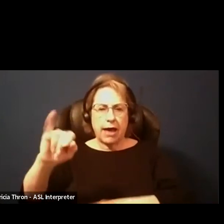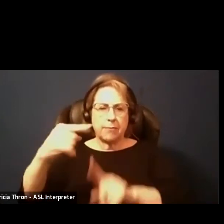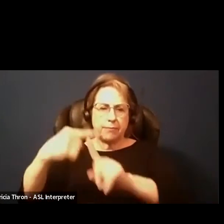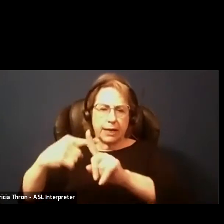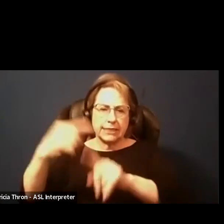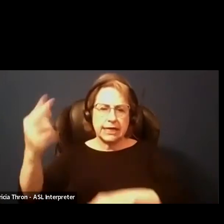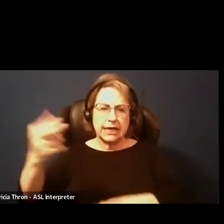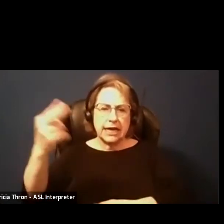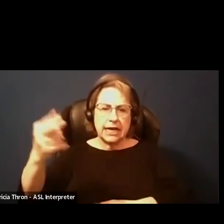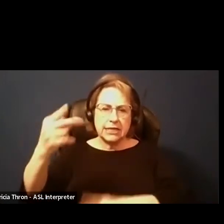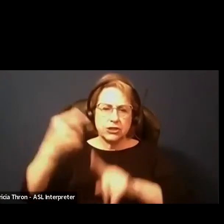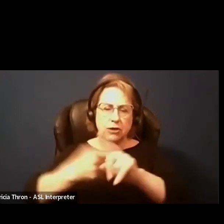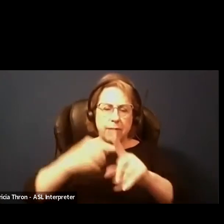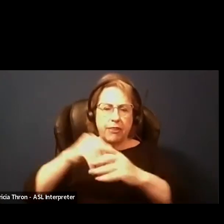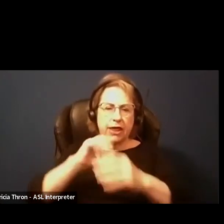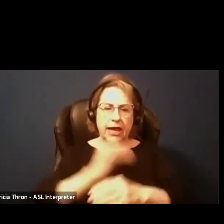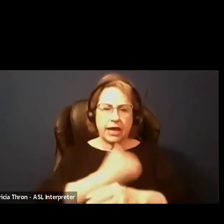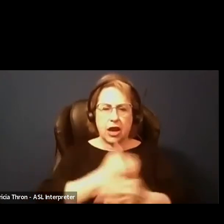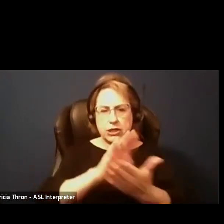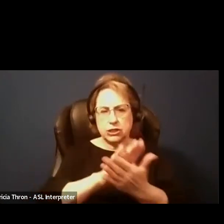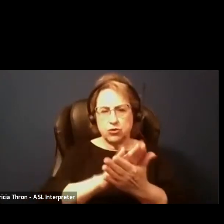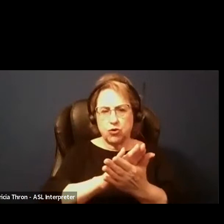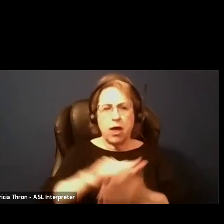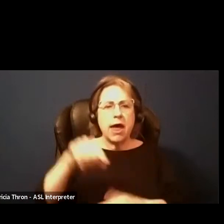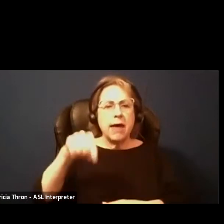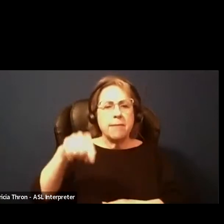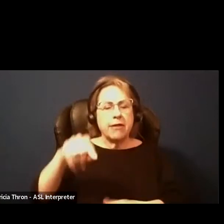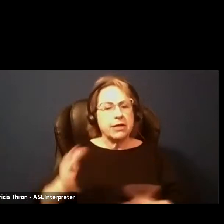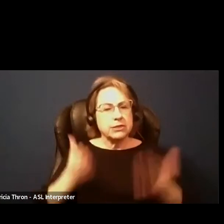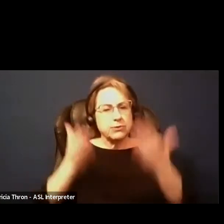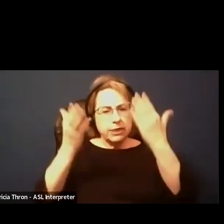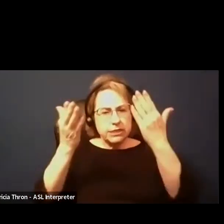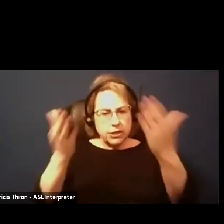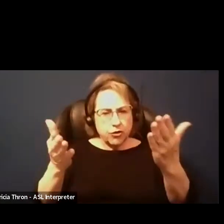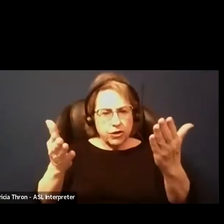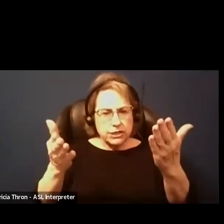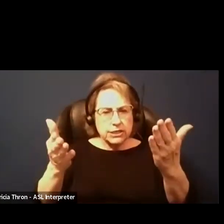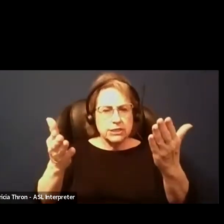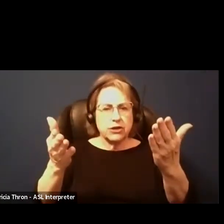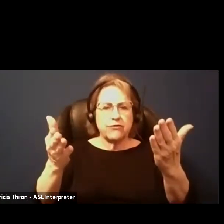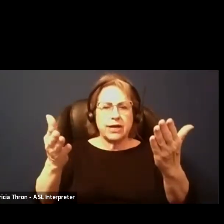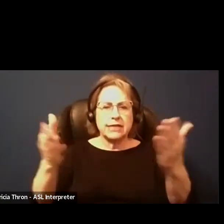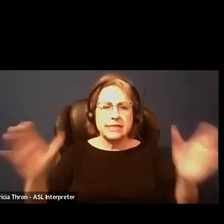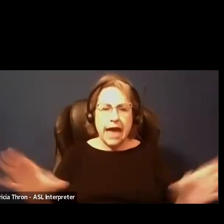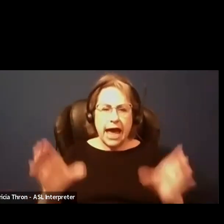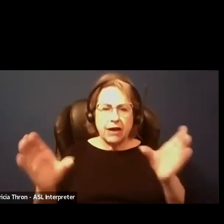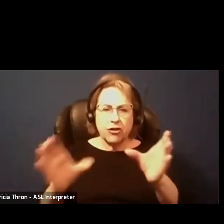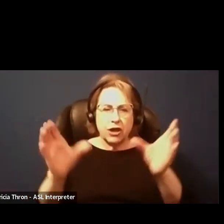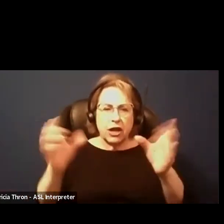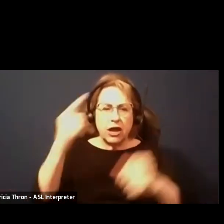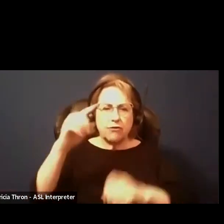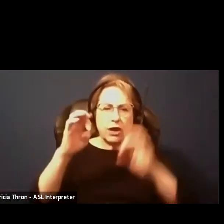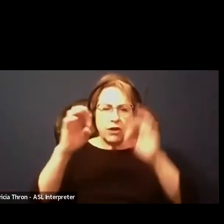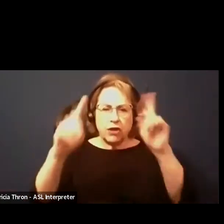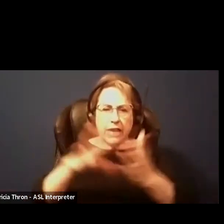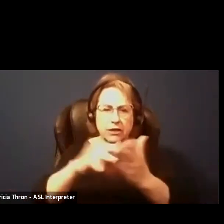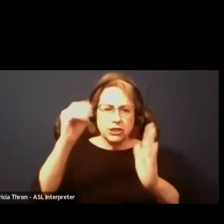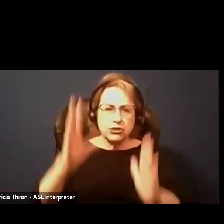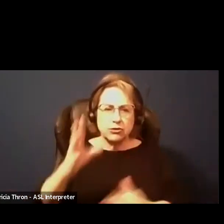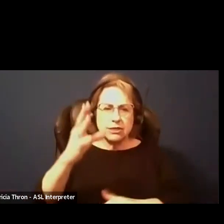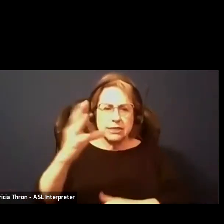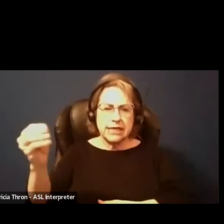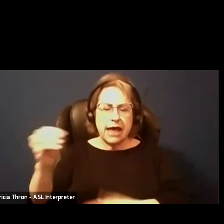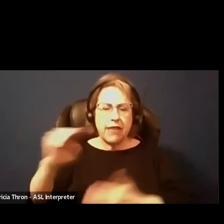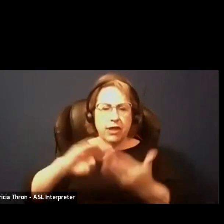this resolution serve as a call to action for educators, students, and community members to find tangible ways to understand and